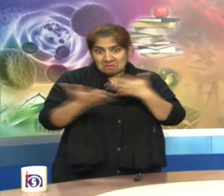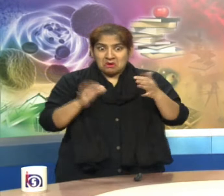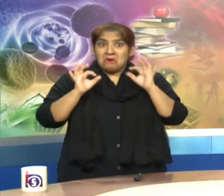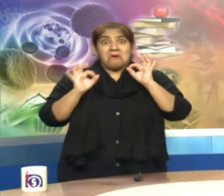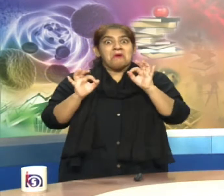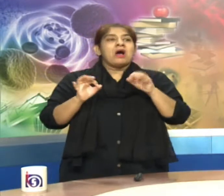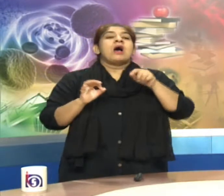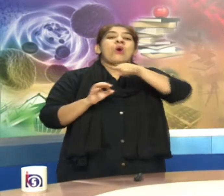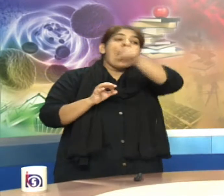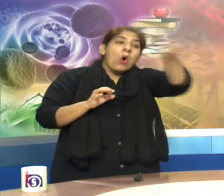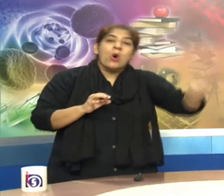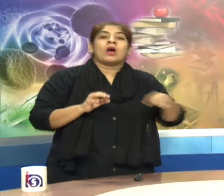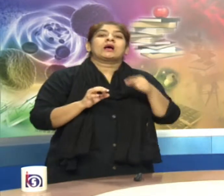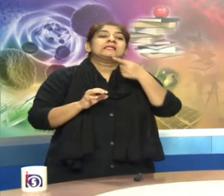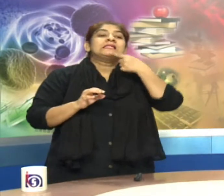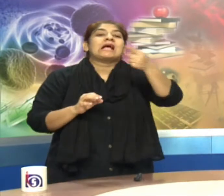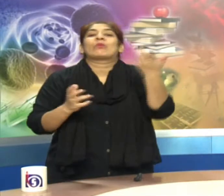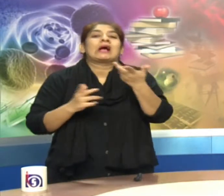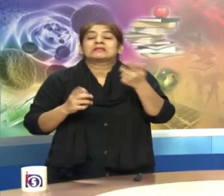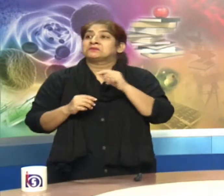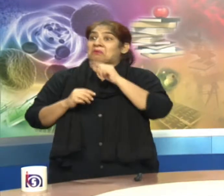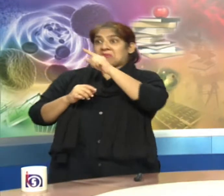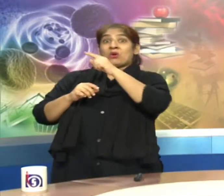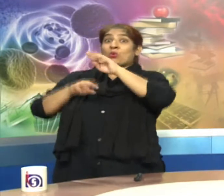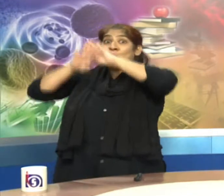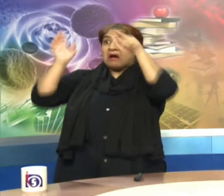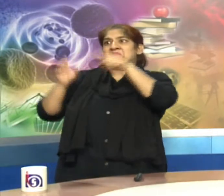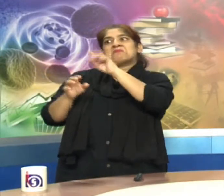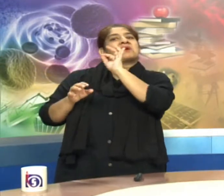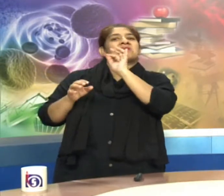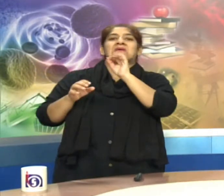The fifth point is